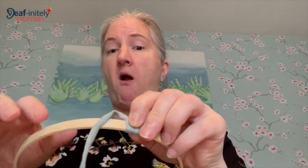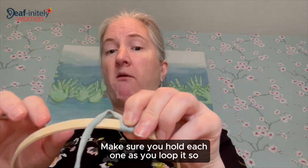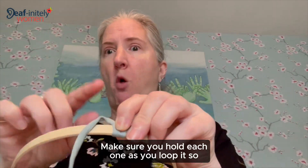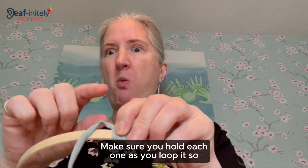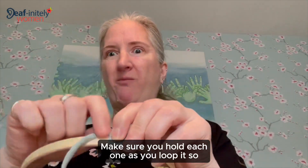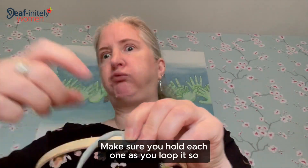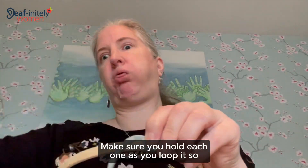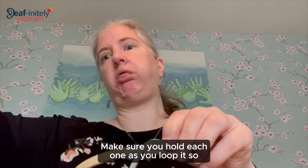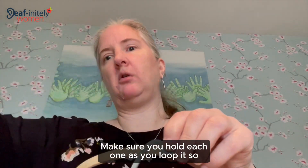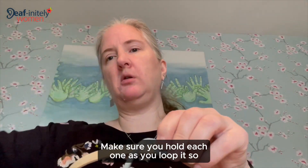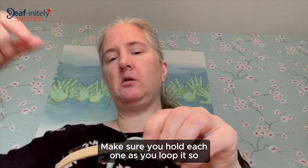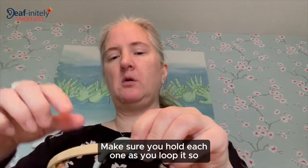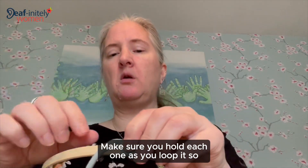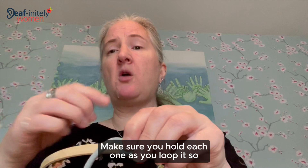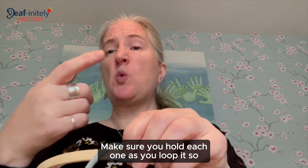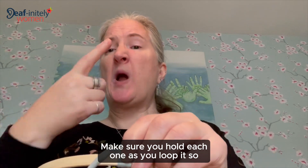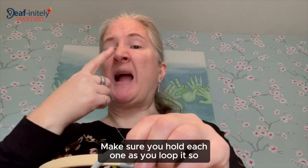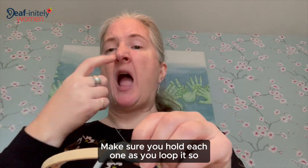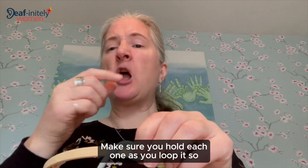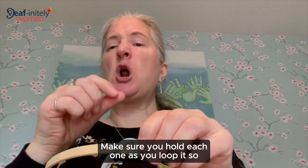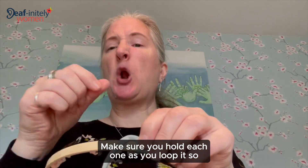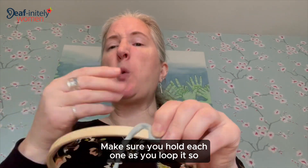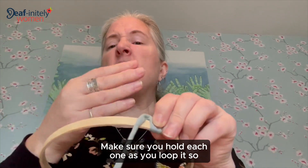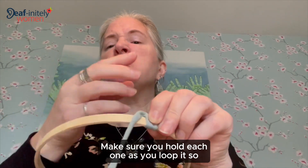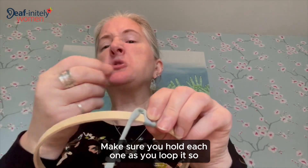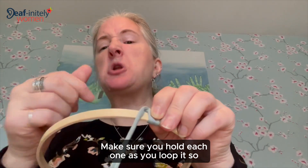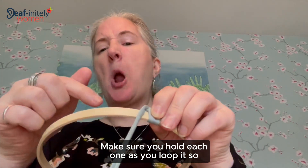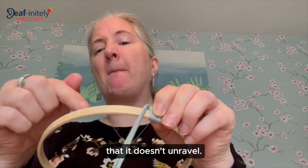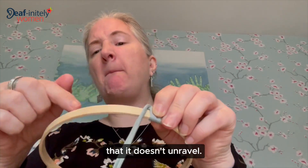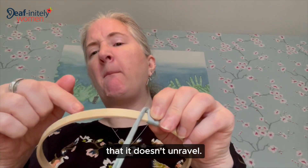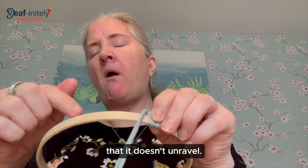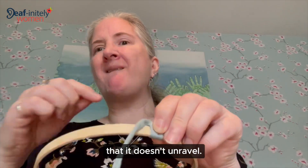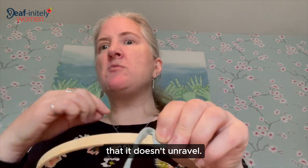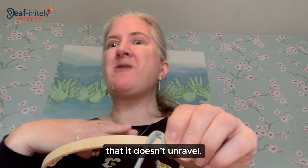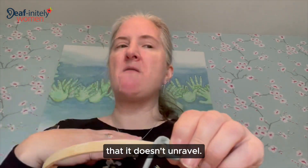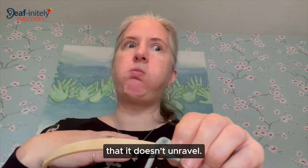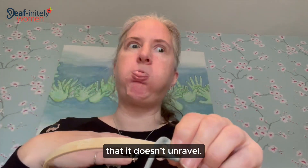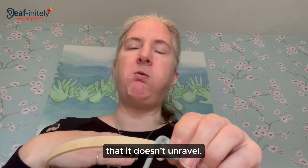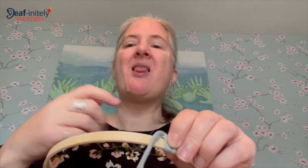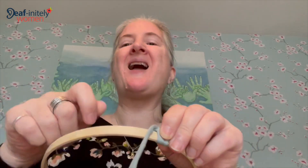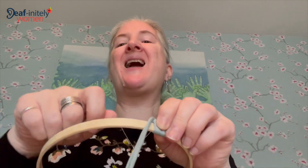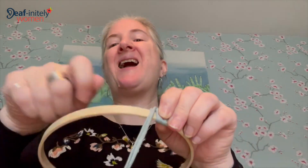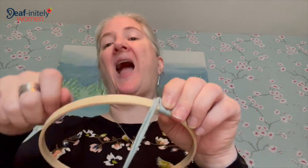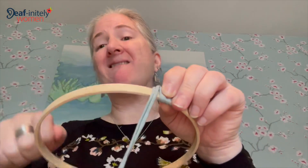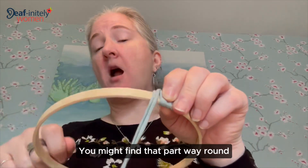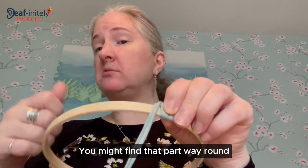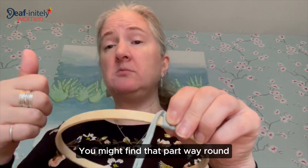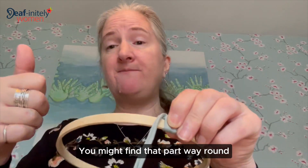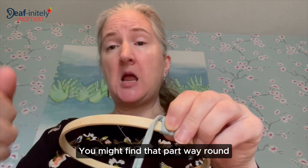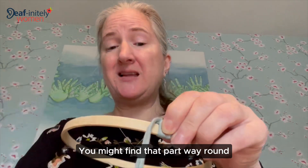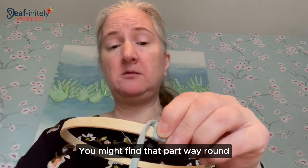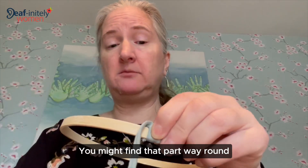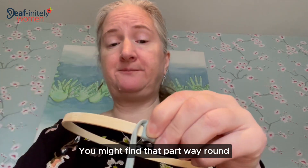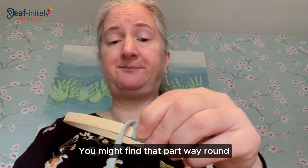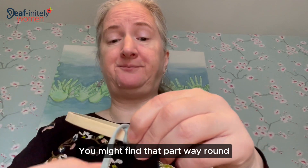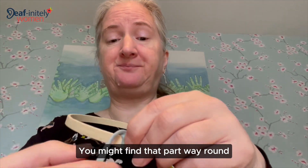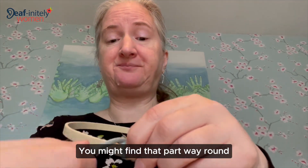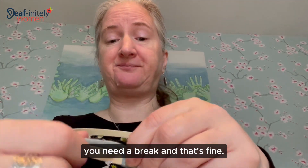Make sure you hold each one as you loop it so that it doesn't unravel. You might find that partway round you need